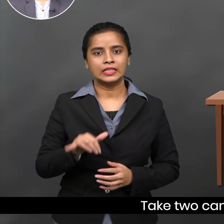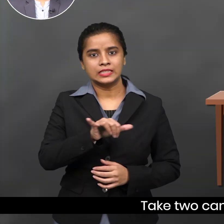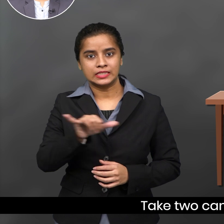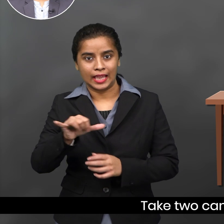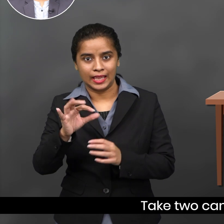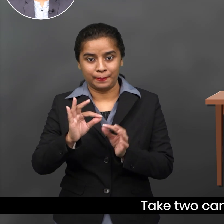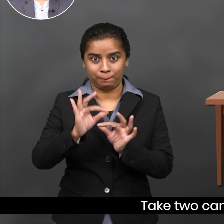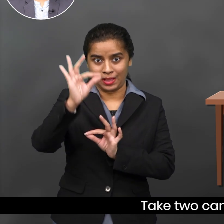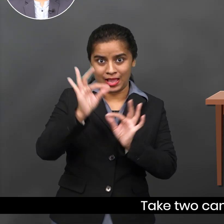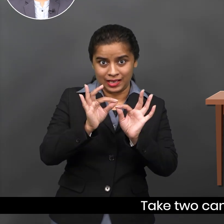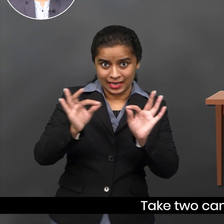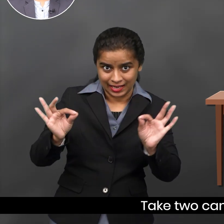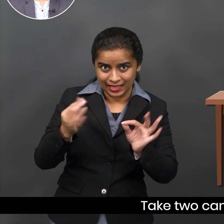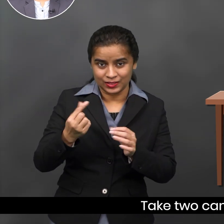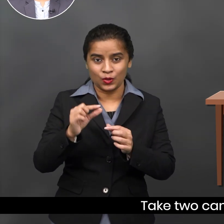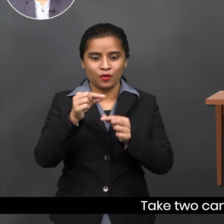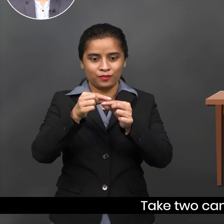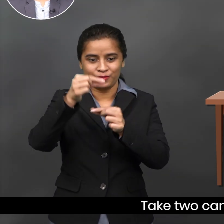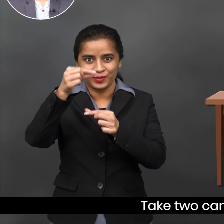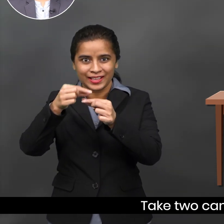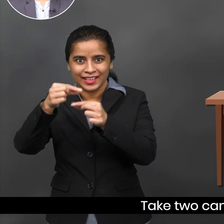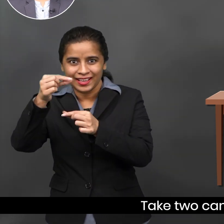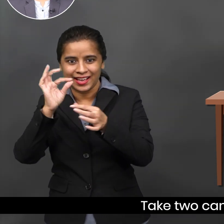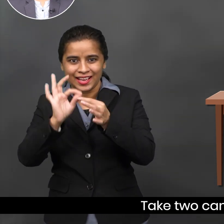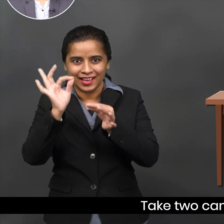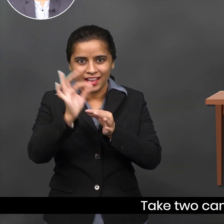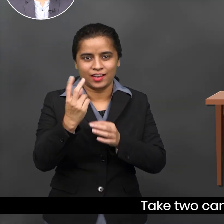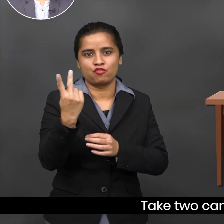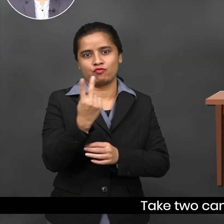Take two candles of the same length.